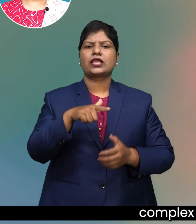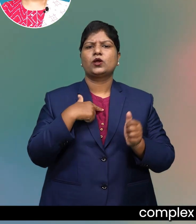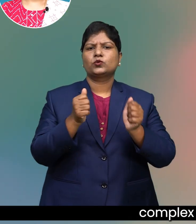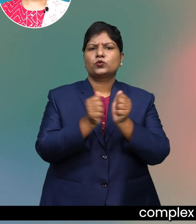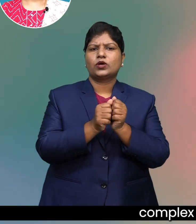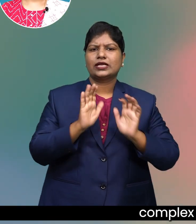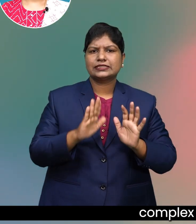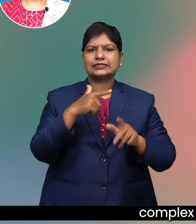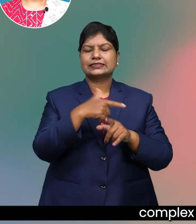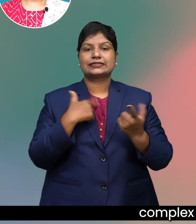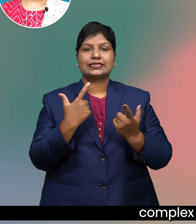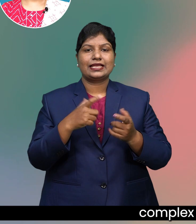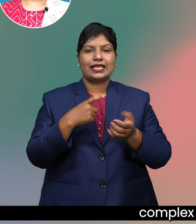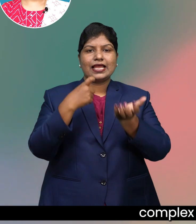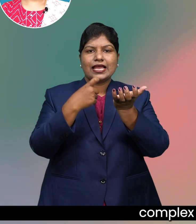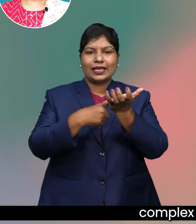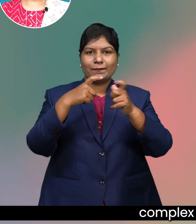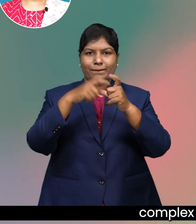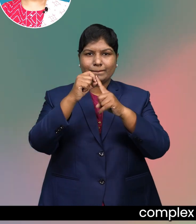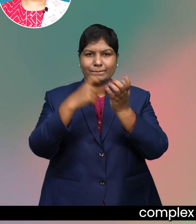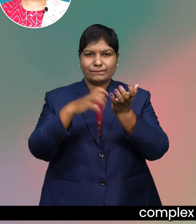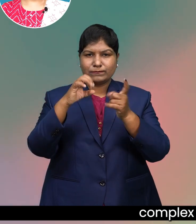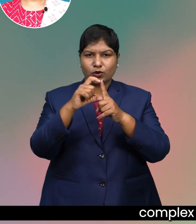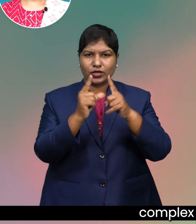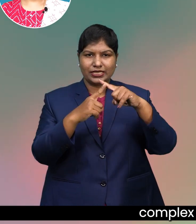complex reproductive systems.